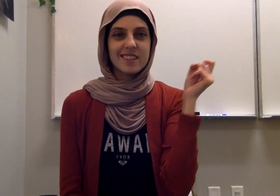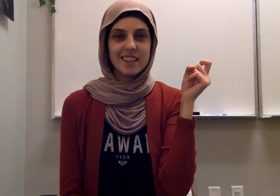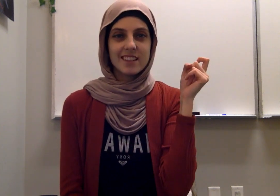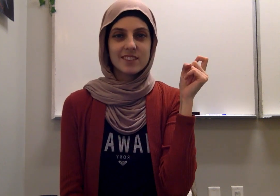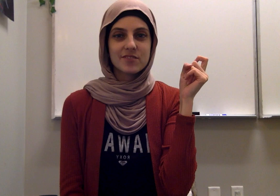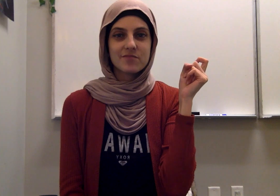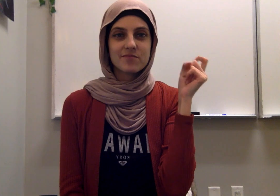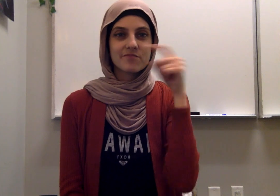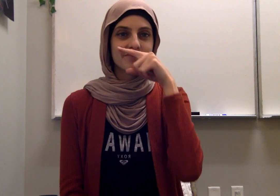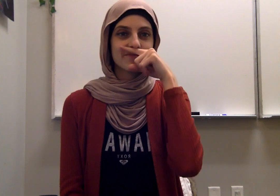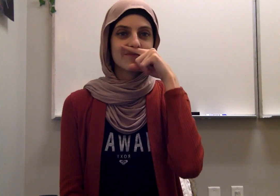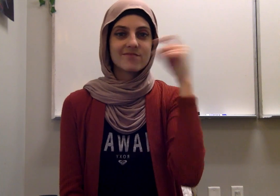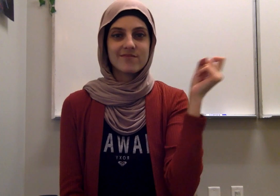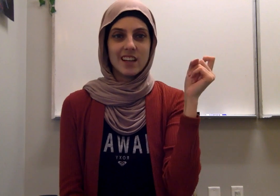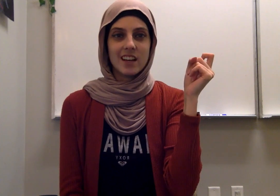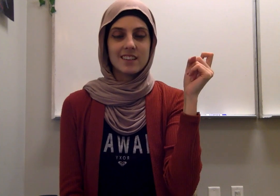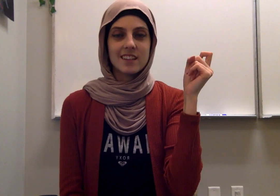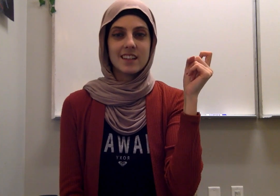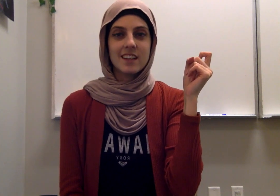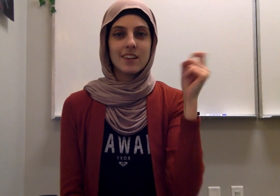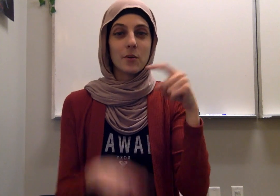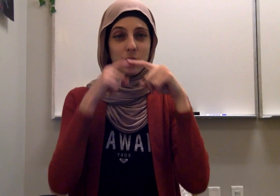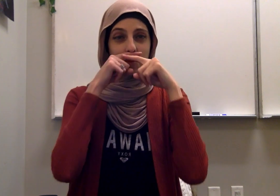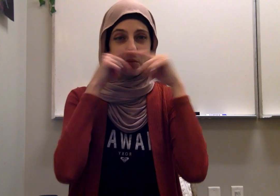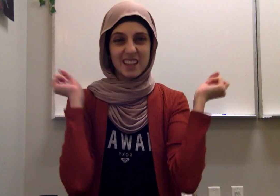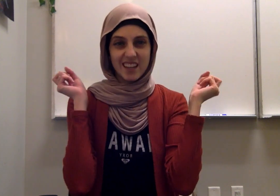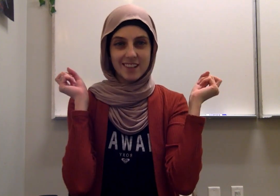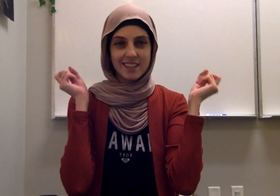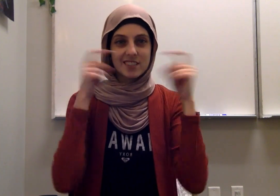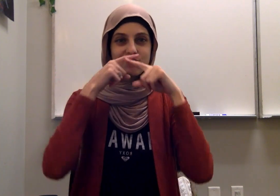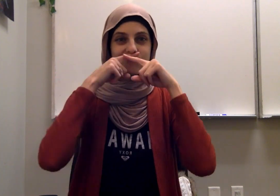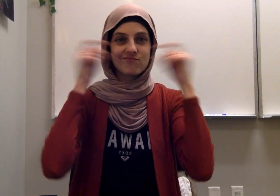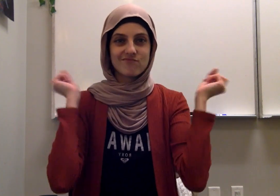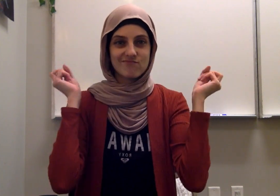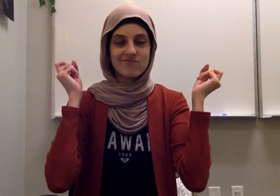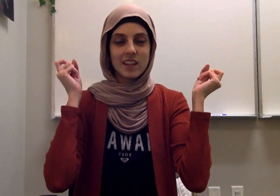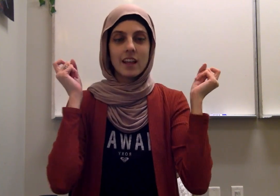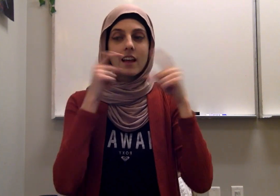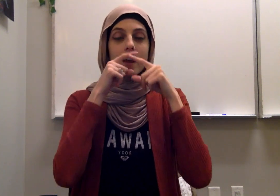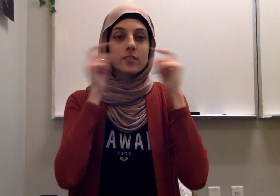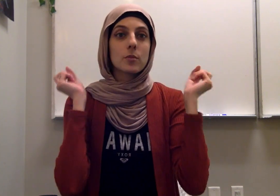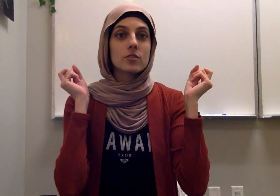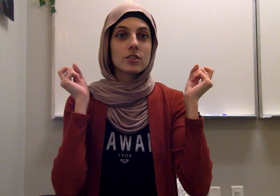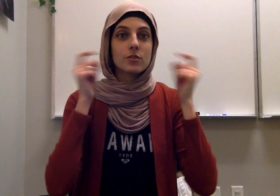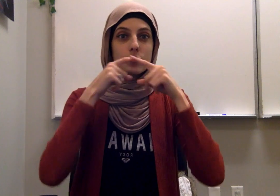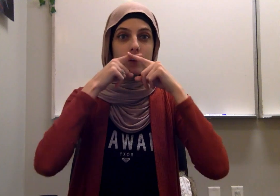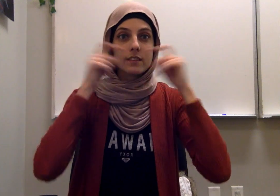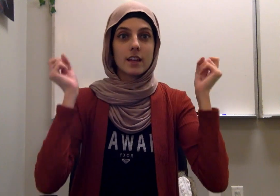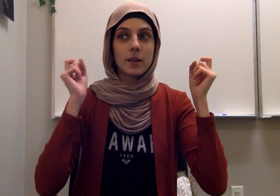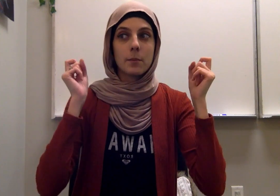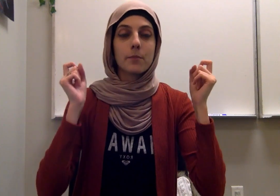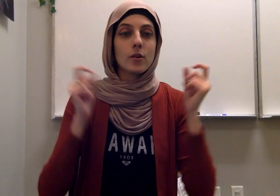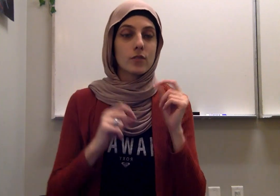Ugly. Ugly. Or really ugly. It's important to note too, this can refer to